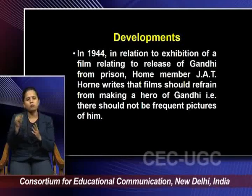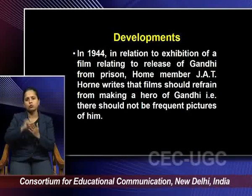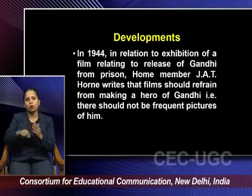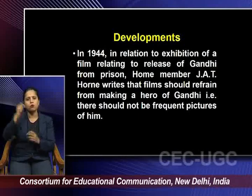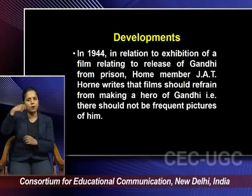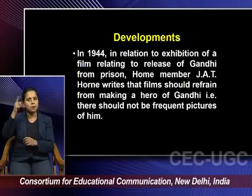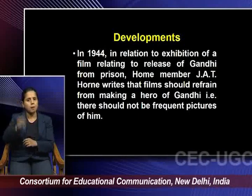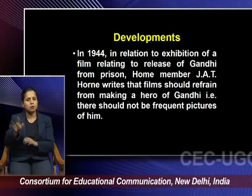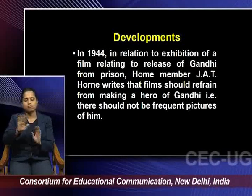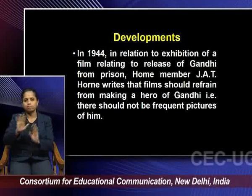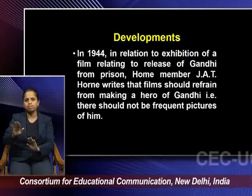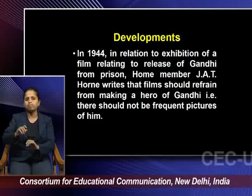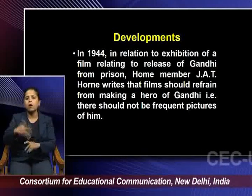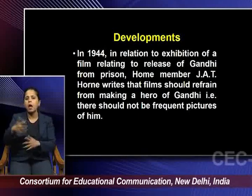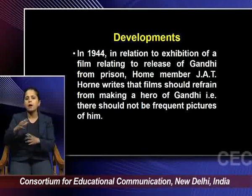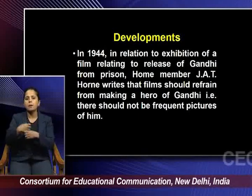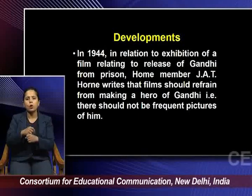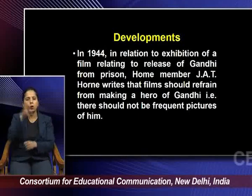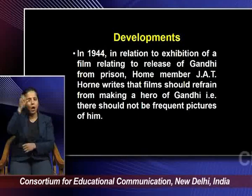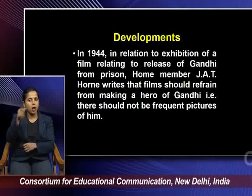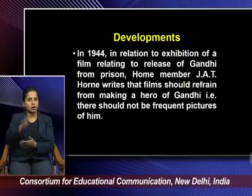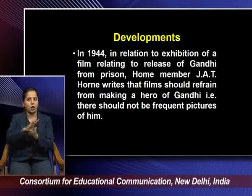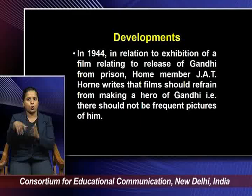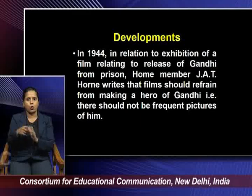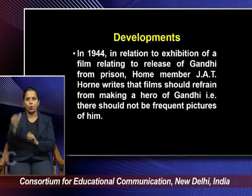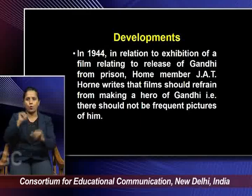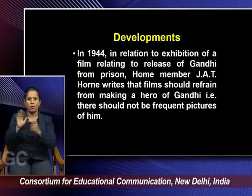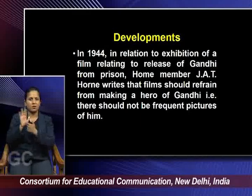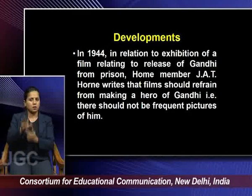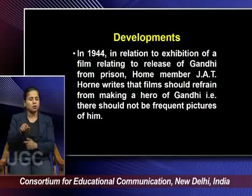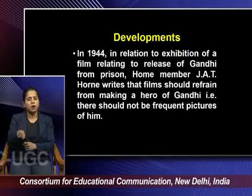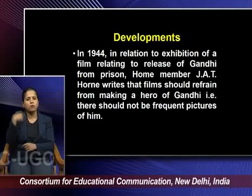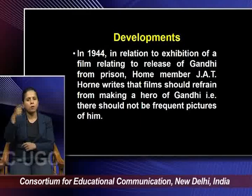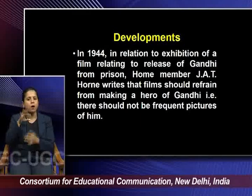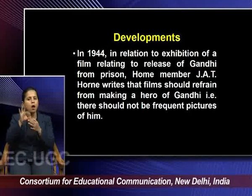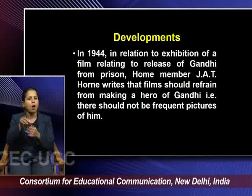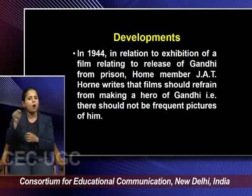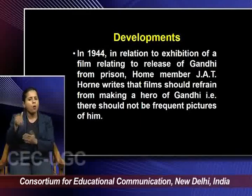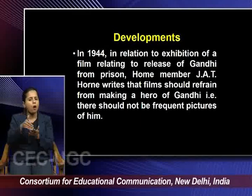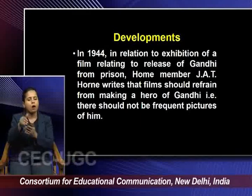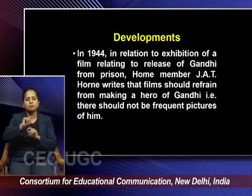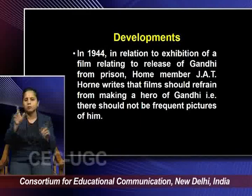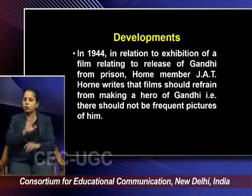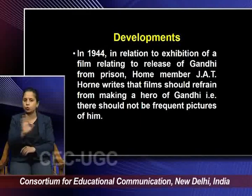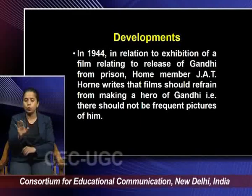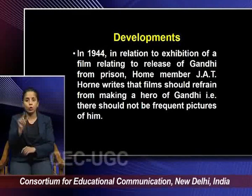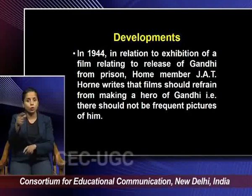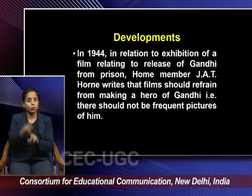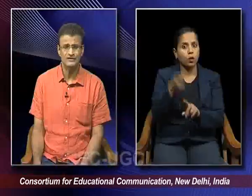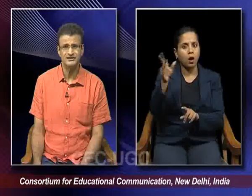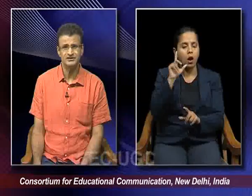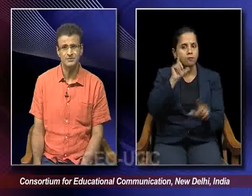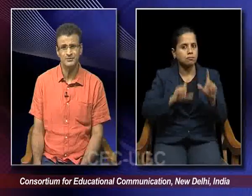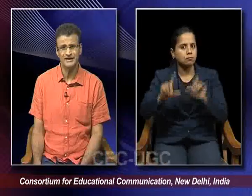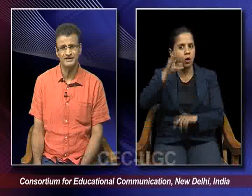should refrain from making a hero of Gandhi, that is, there should not be any frequent pictures of him. So how the British government was scared